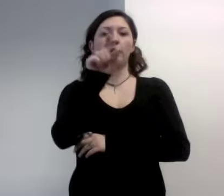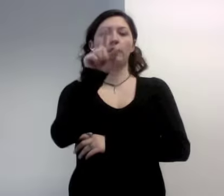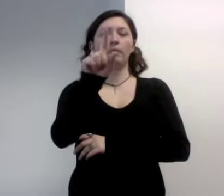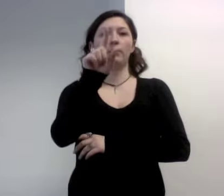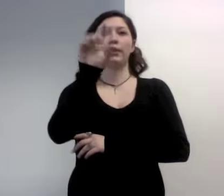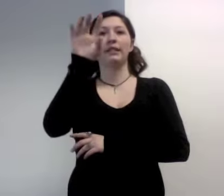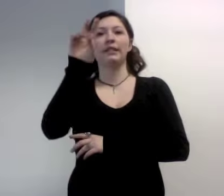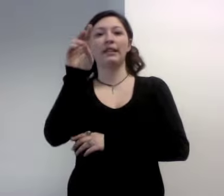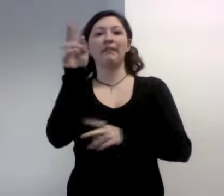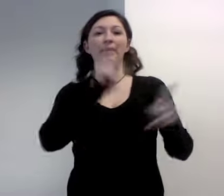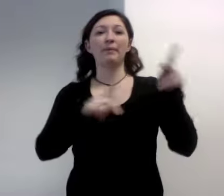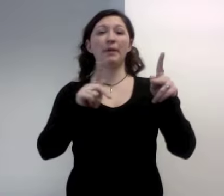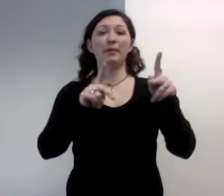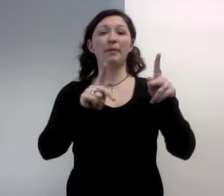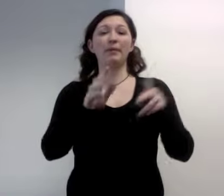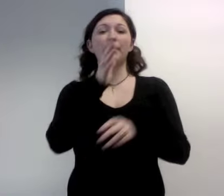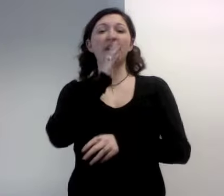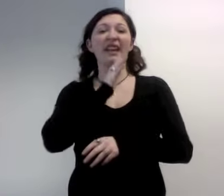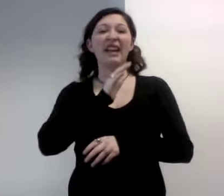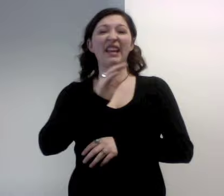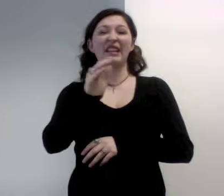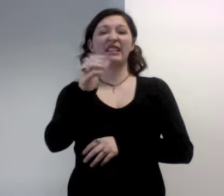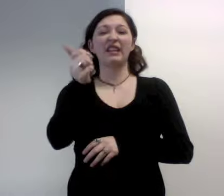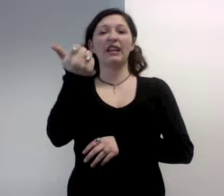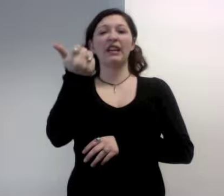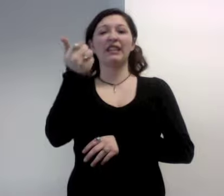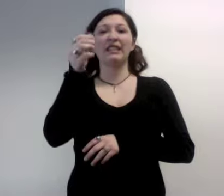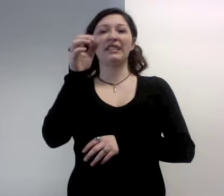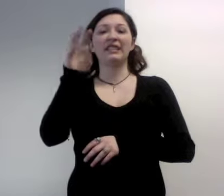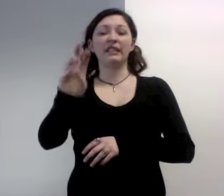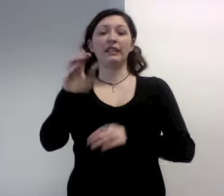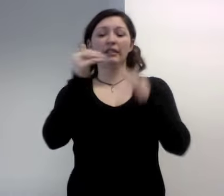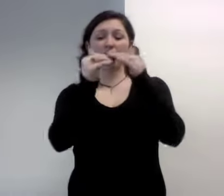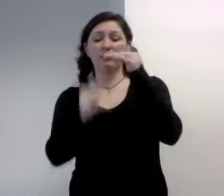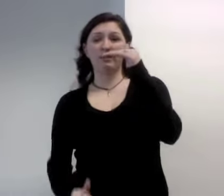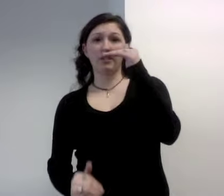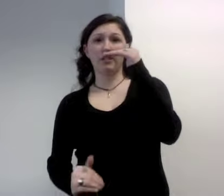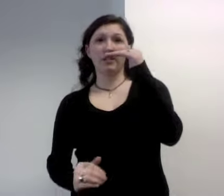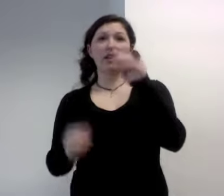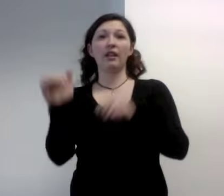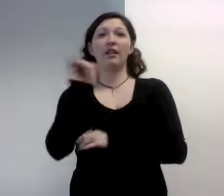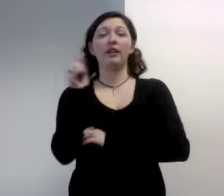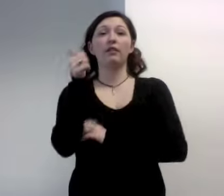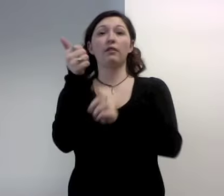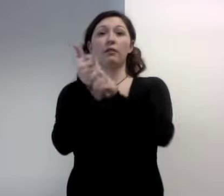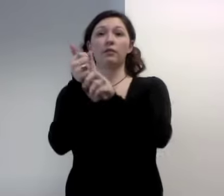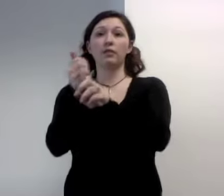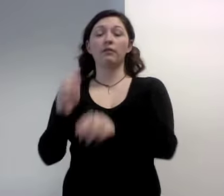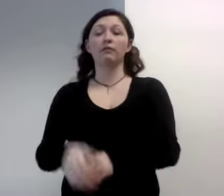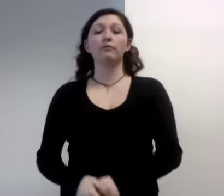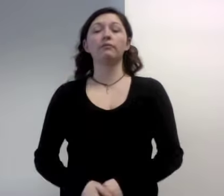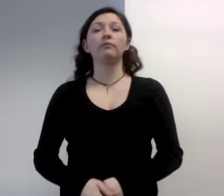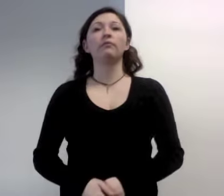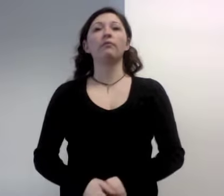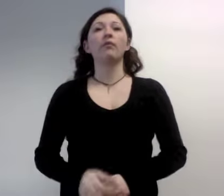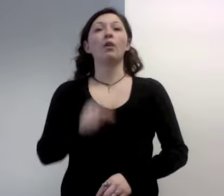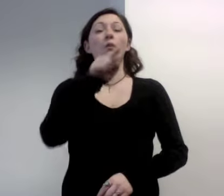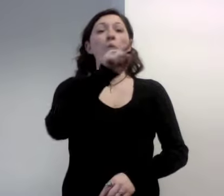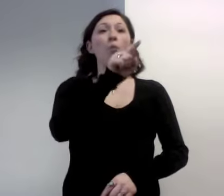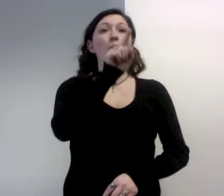under the age of 16 years old, like yourselves. Think about that for a second. 1.7 million people